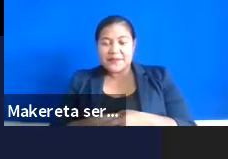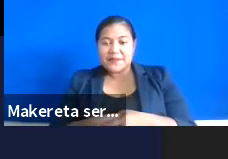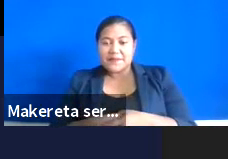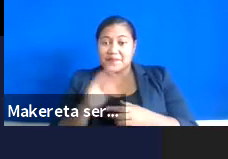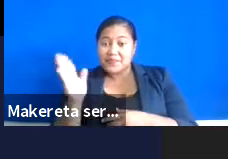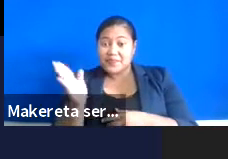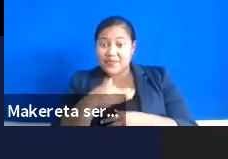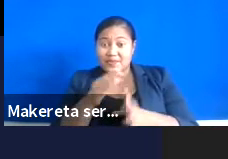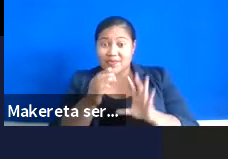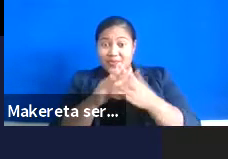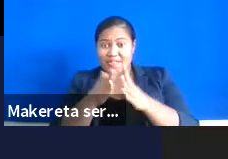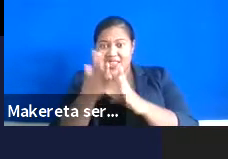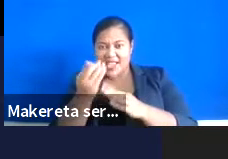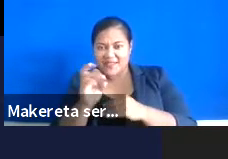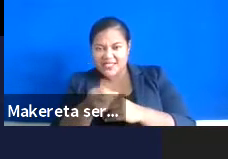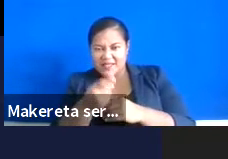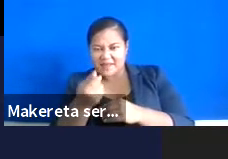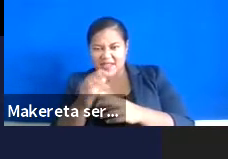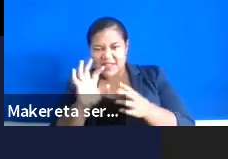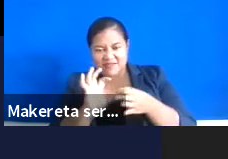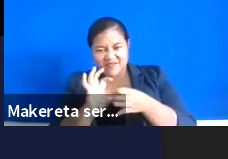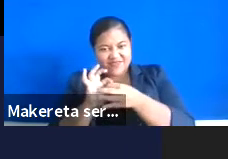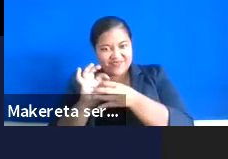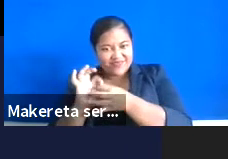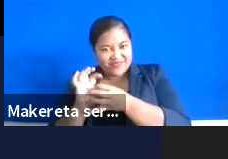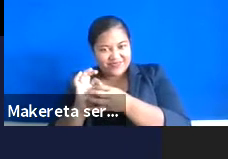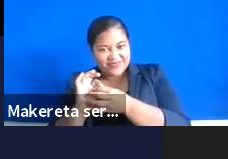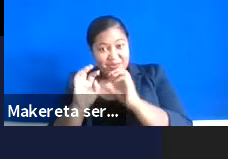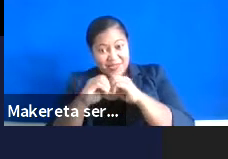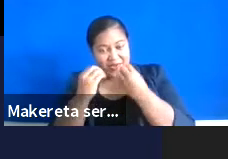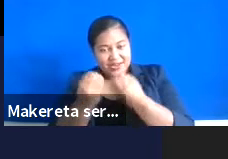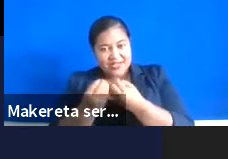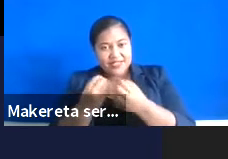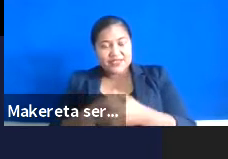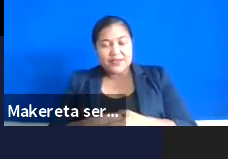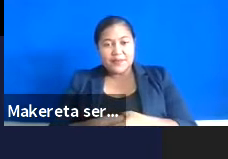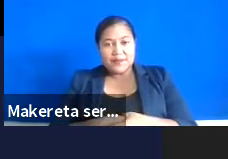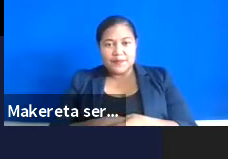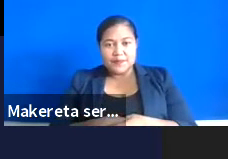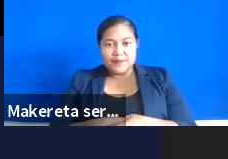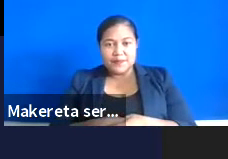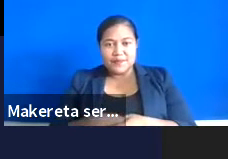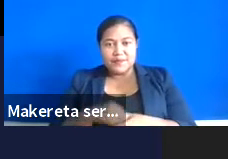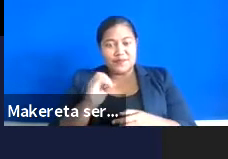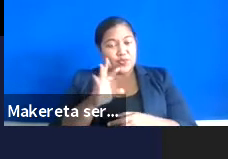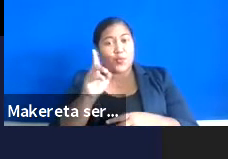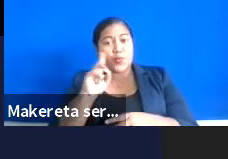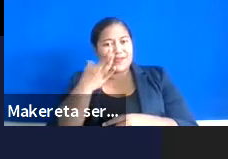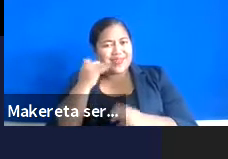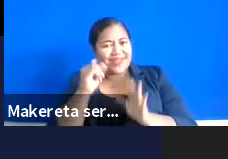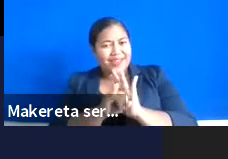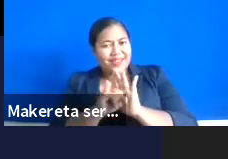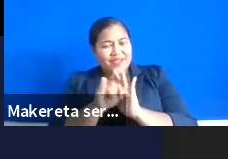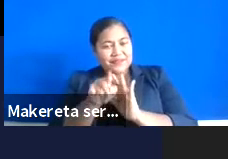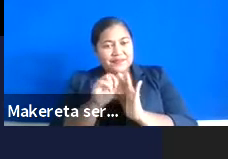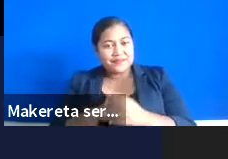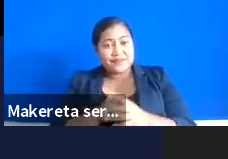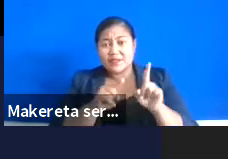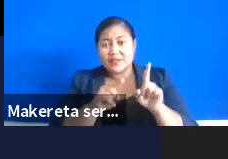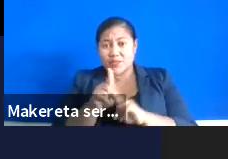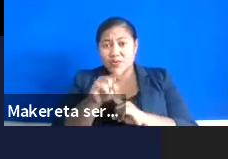had some sort of existing relationship with these organizations so what did we find out um so most communities